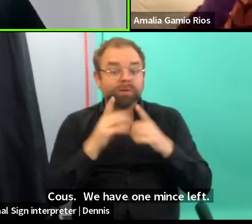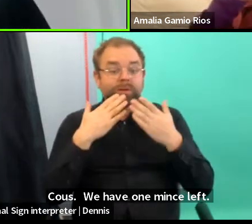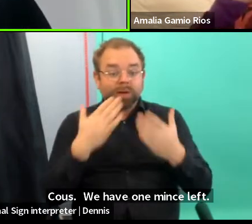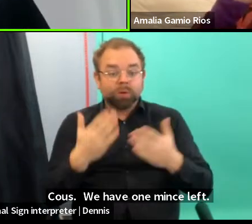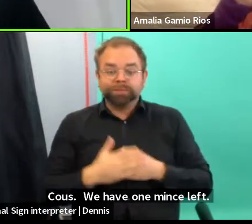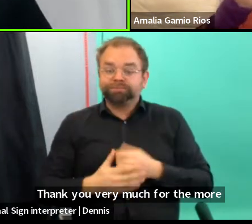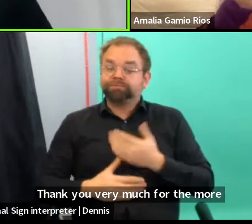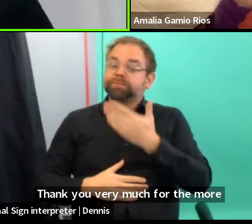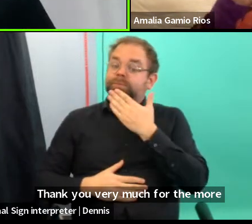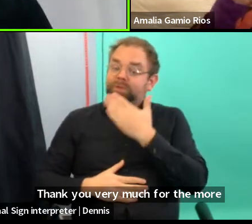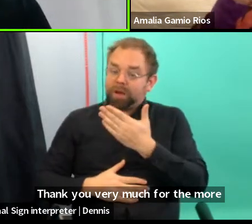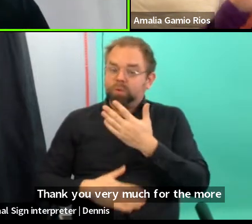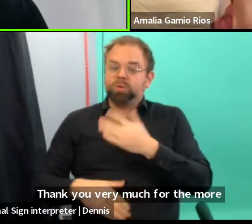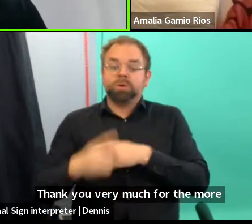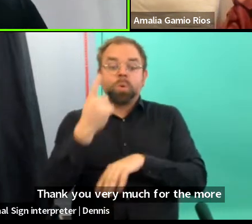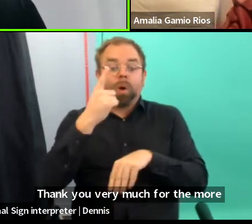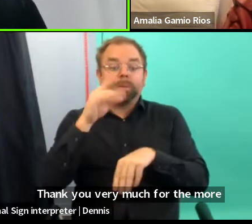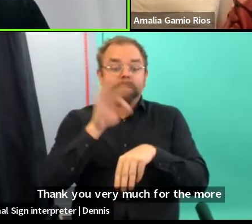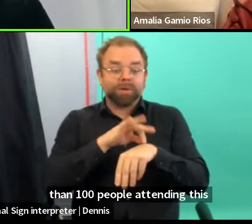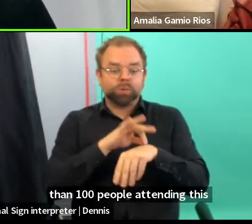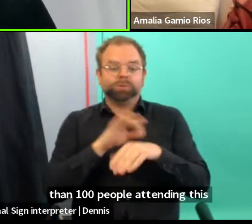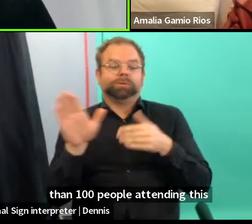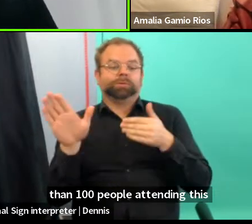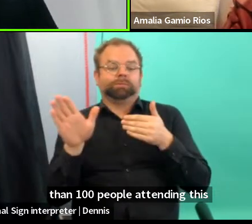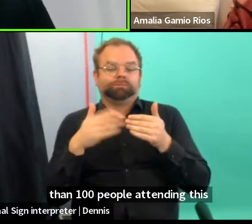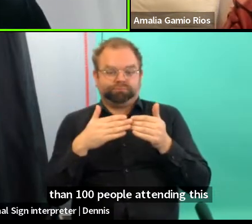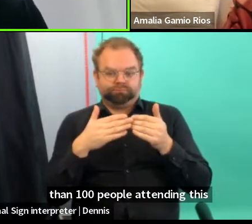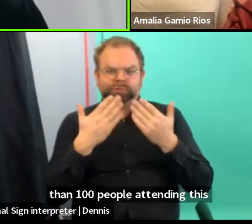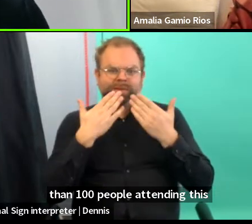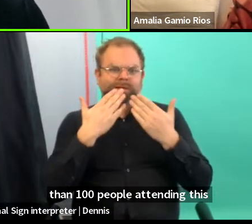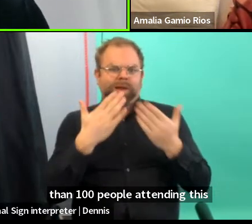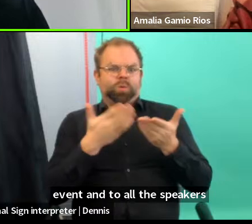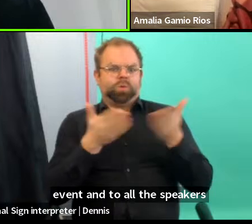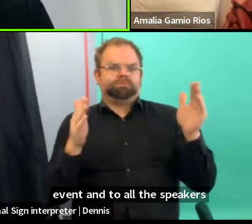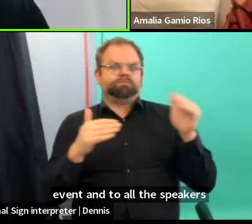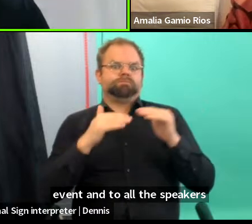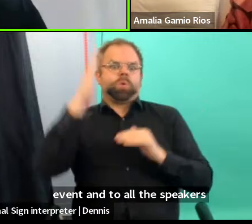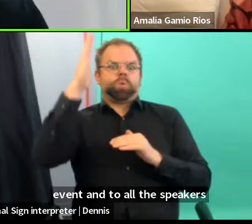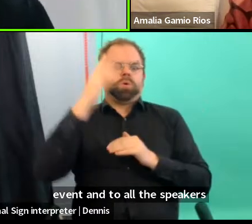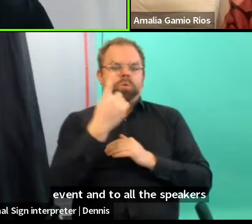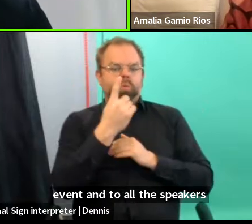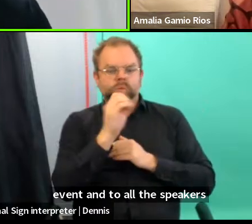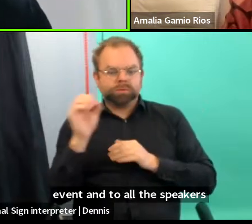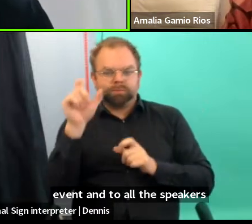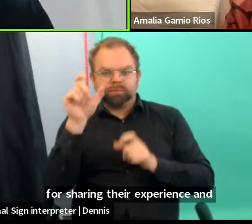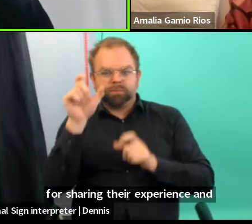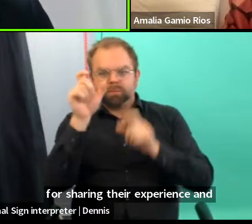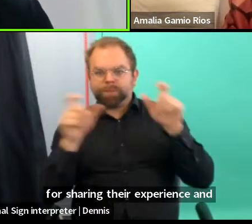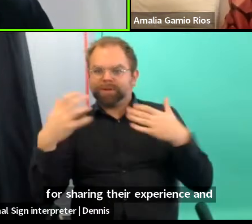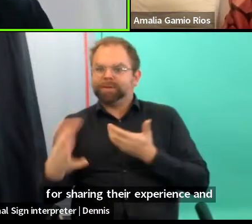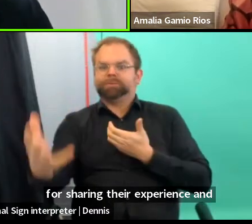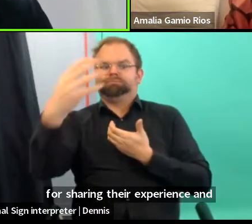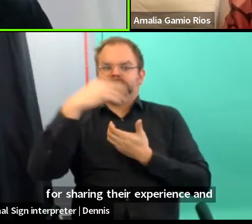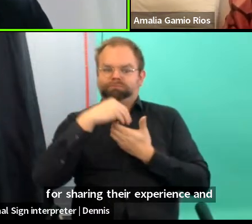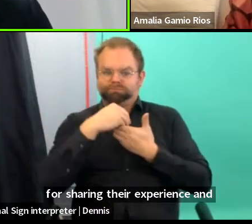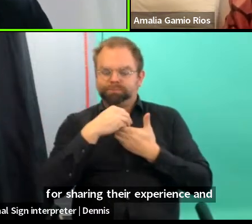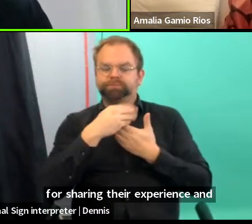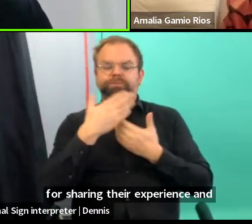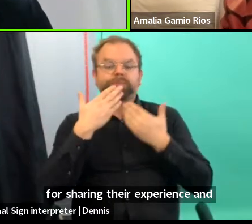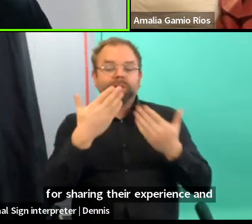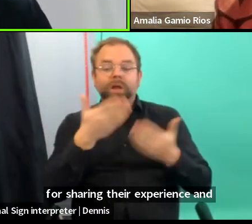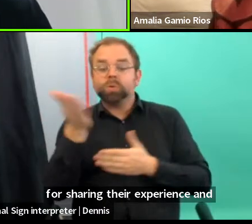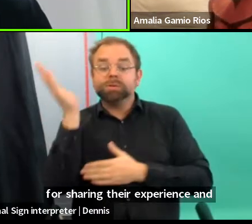event. Thanks to all the speakers for sharing their experience and knowledge with us. Thank you to the International